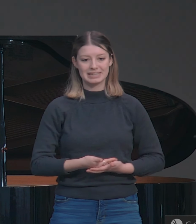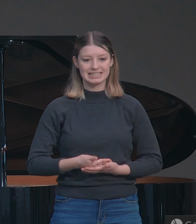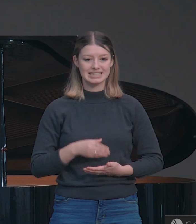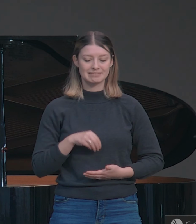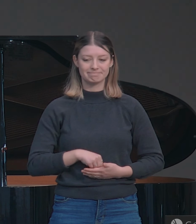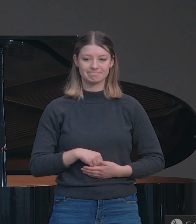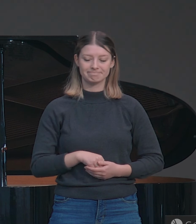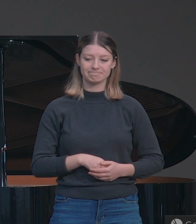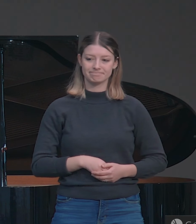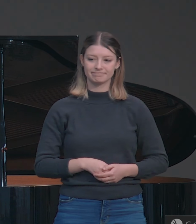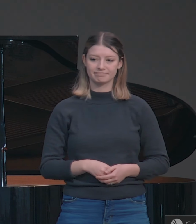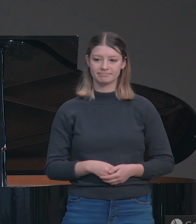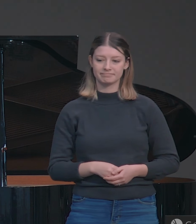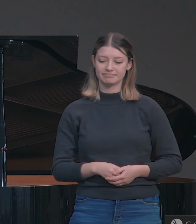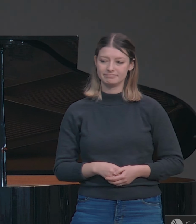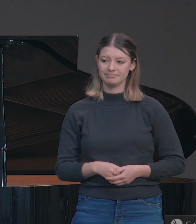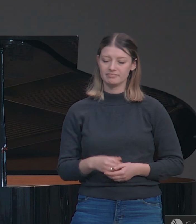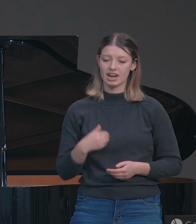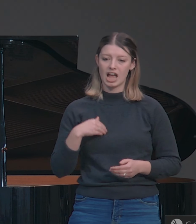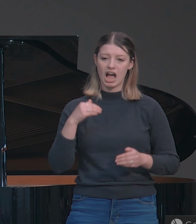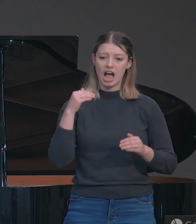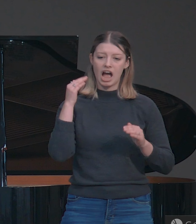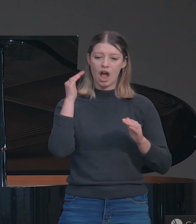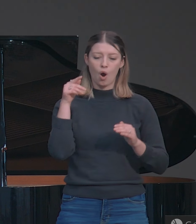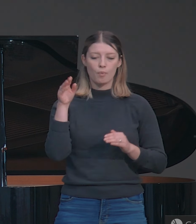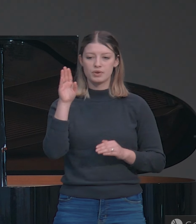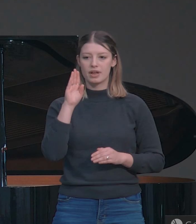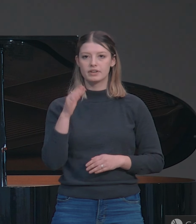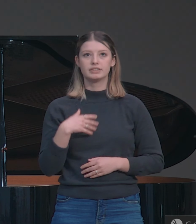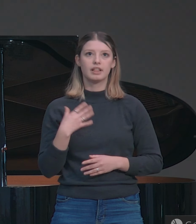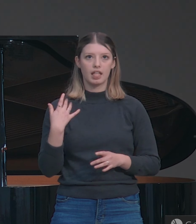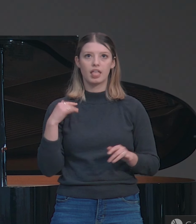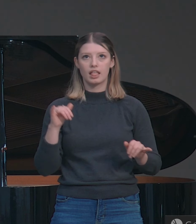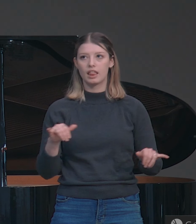I hope you never get tired of hearing that drumbeat.